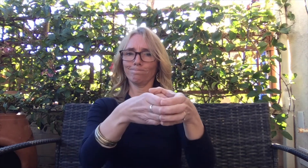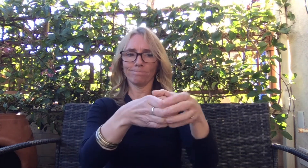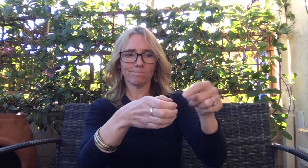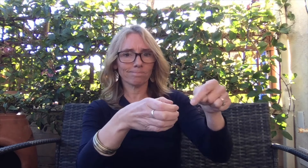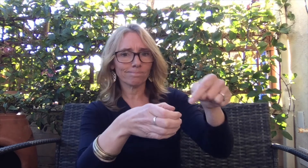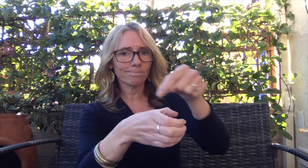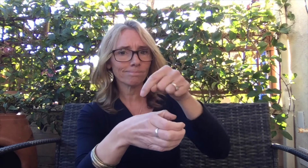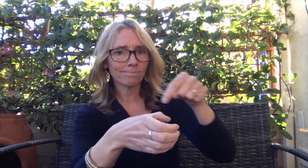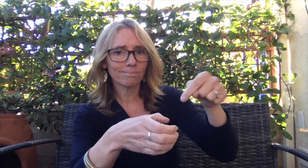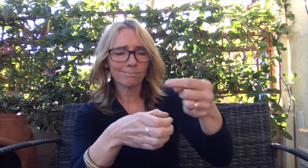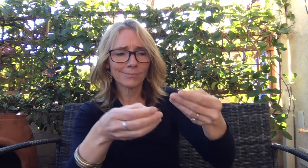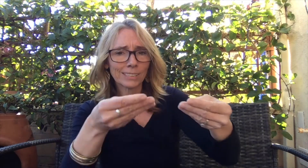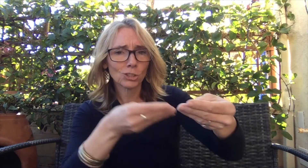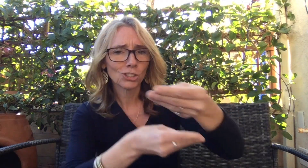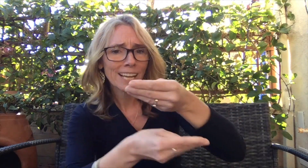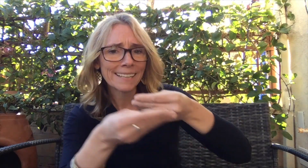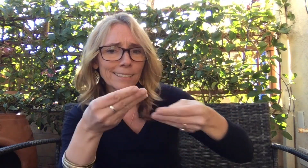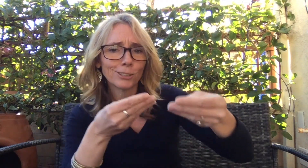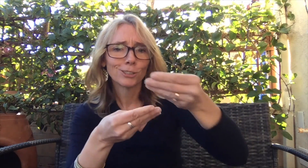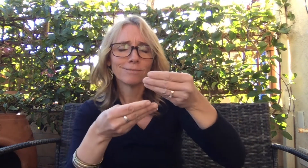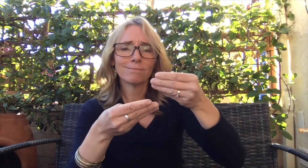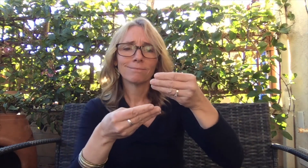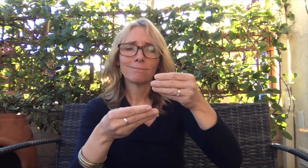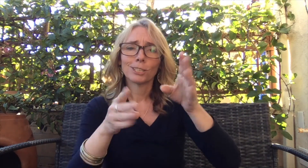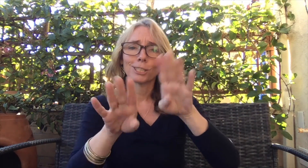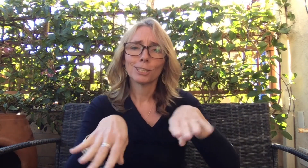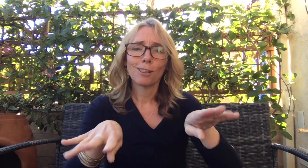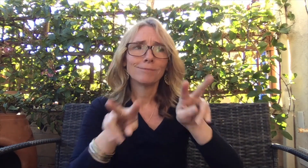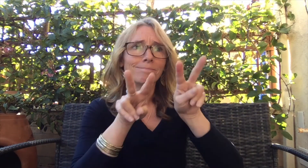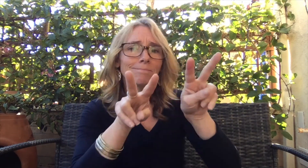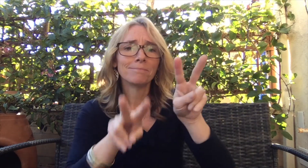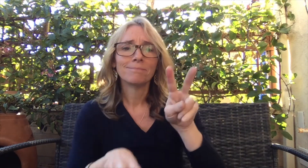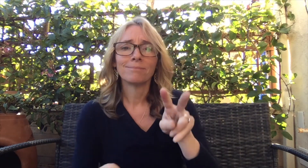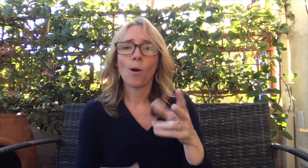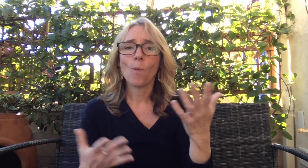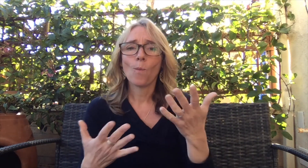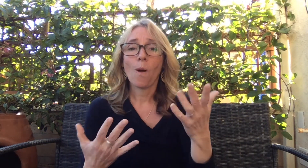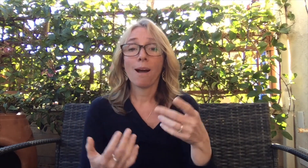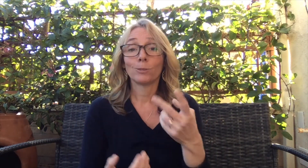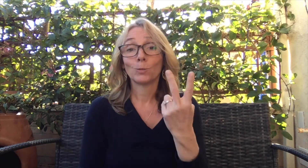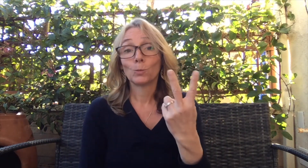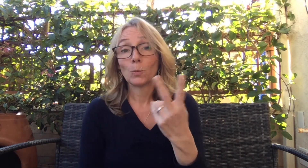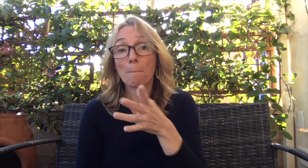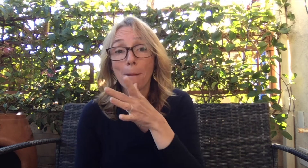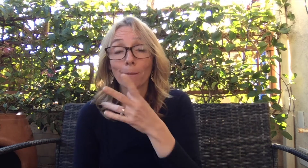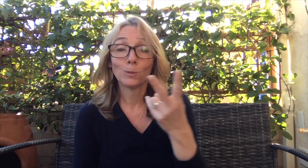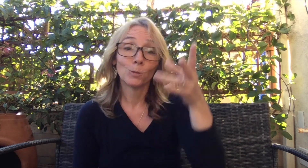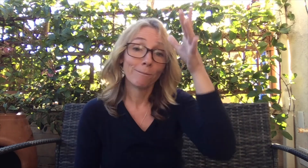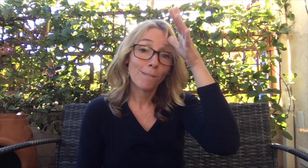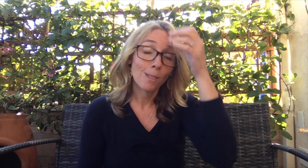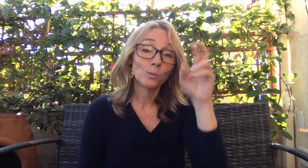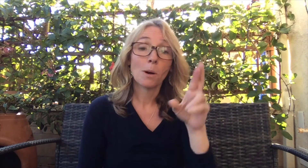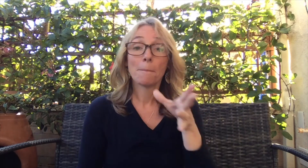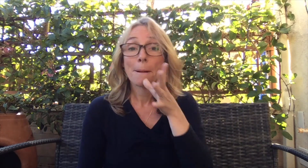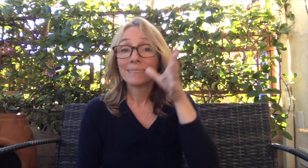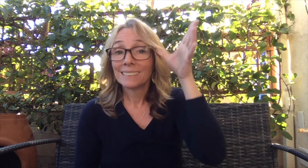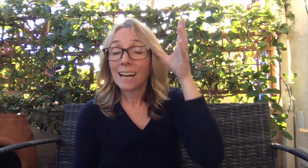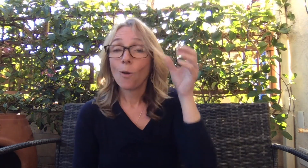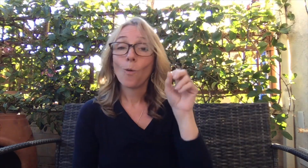Their family unit has their own stories, their own exchanges. Some families have a